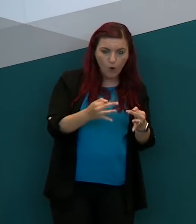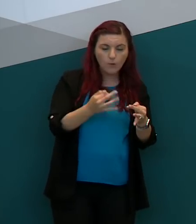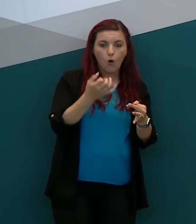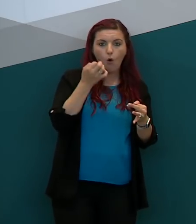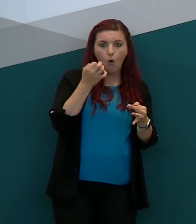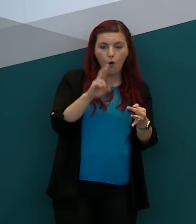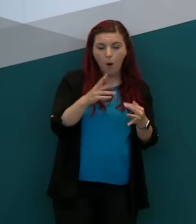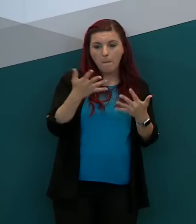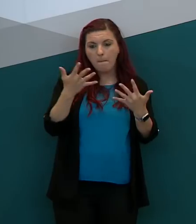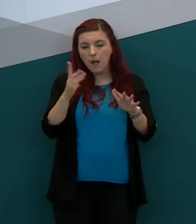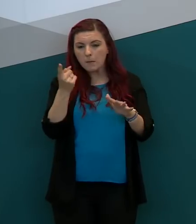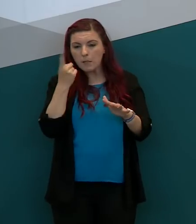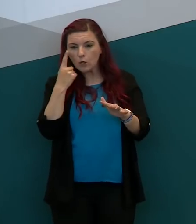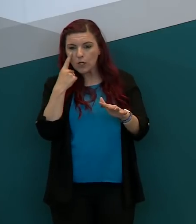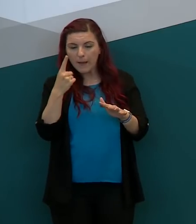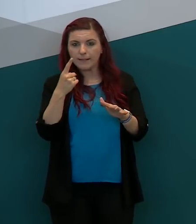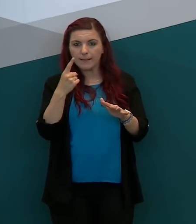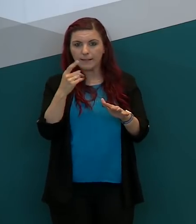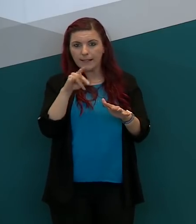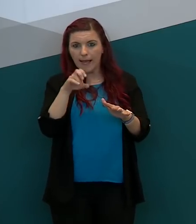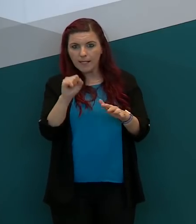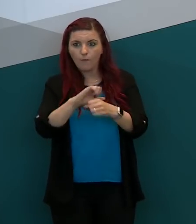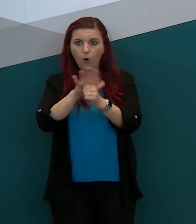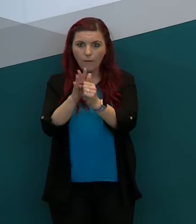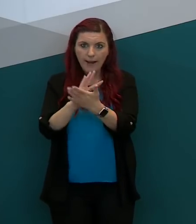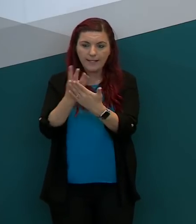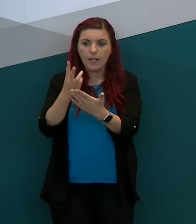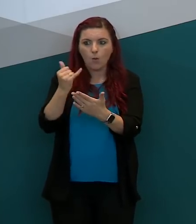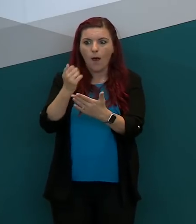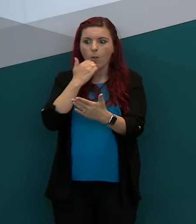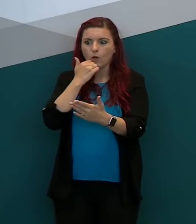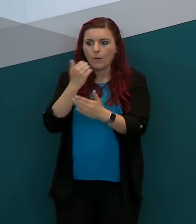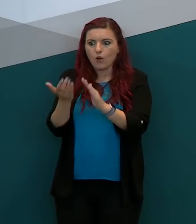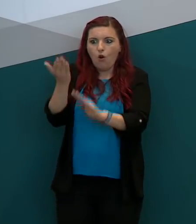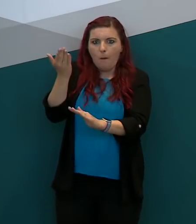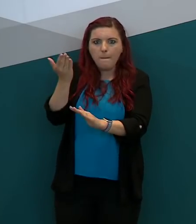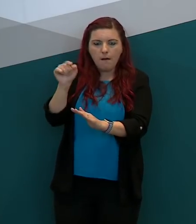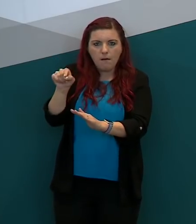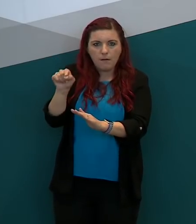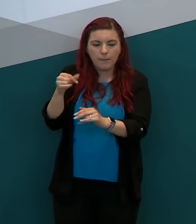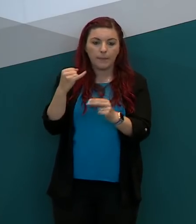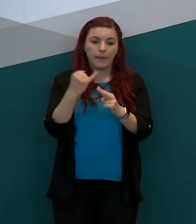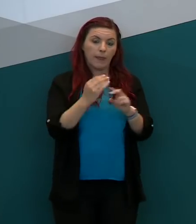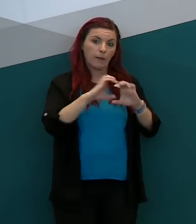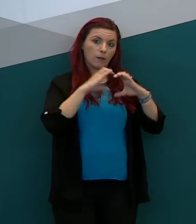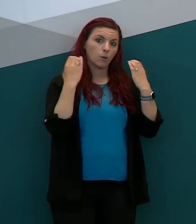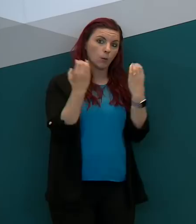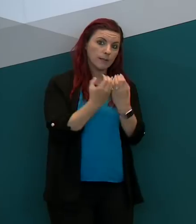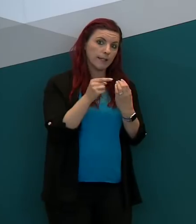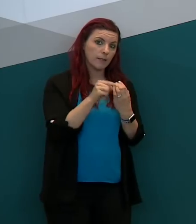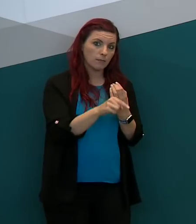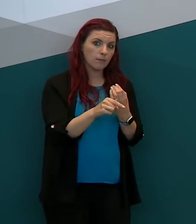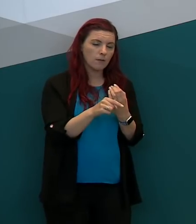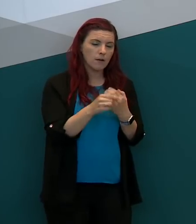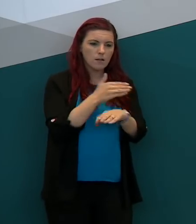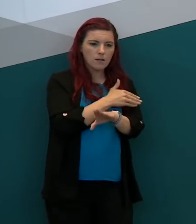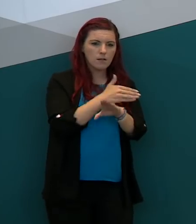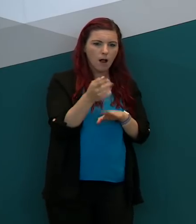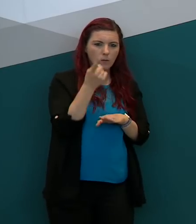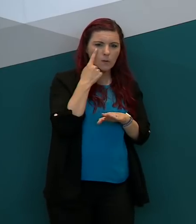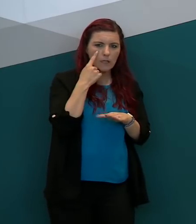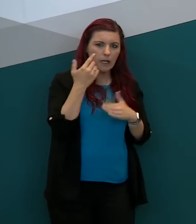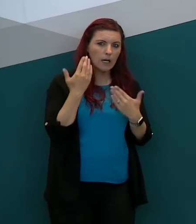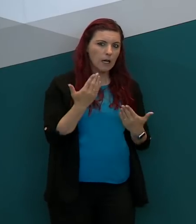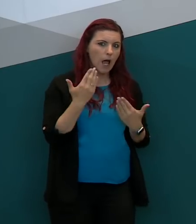or probable cases of COVID-19 identified. In the community, what we're starting to see